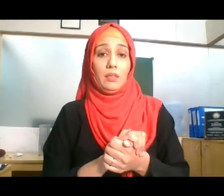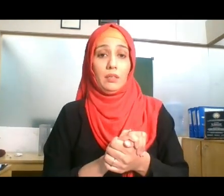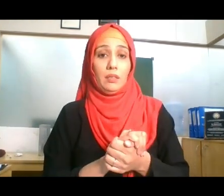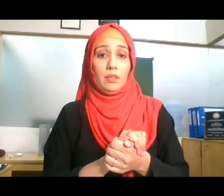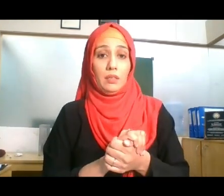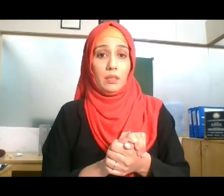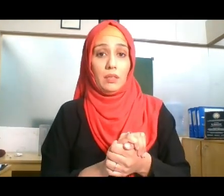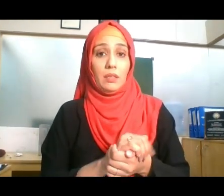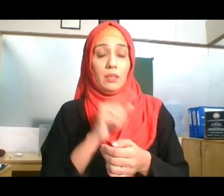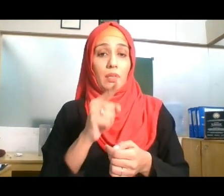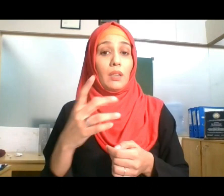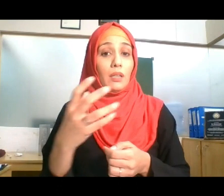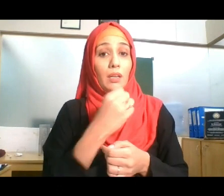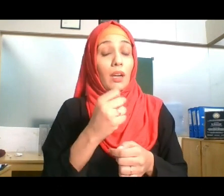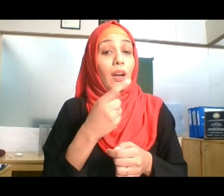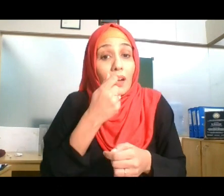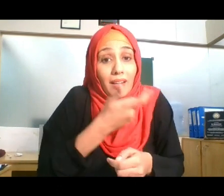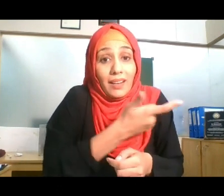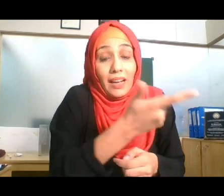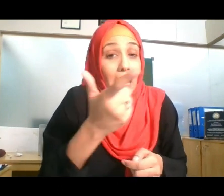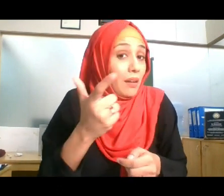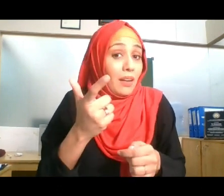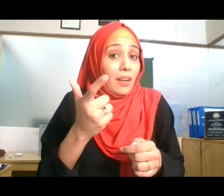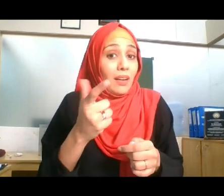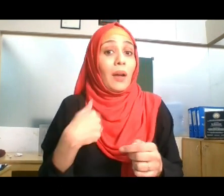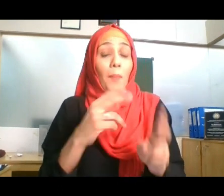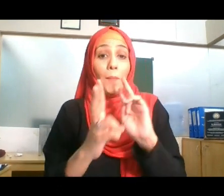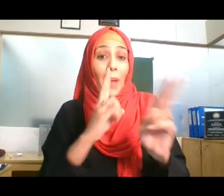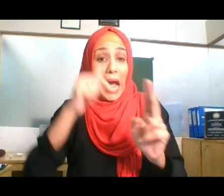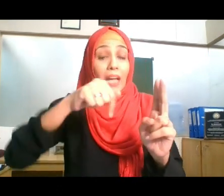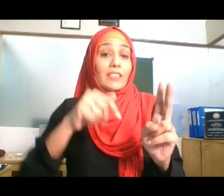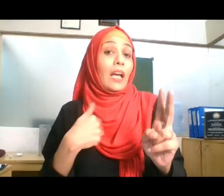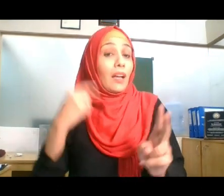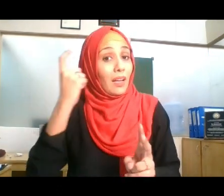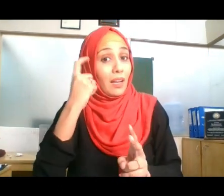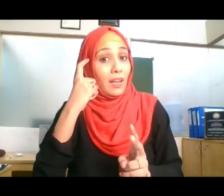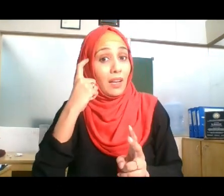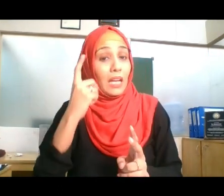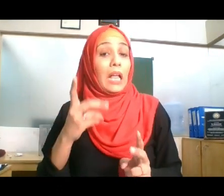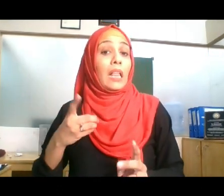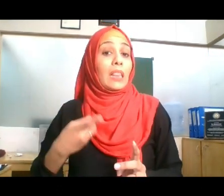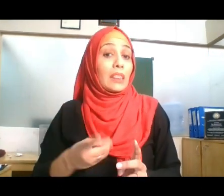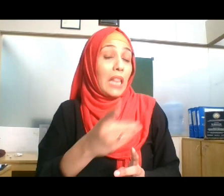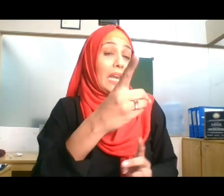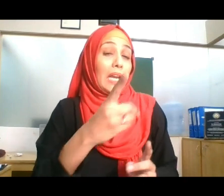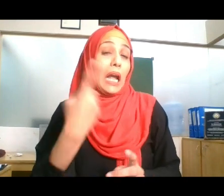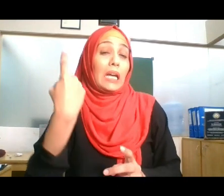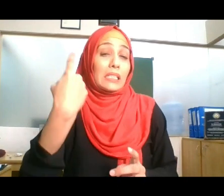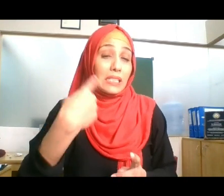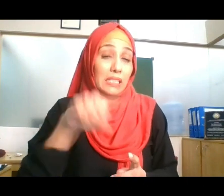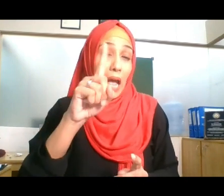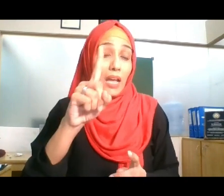clarion call, if you will, for those of us that are having this discussion today to see what practical methods, what